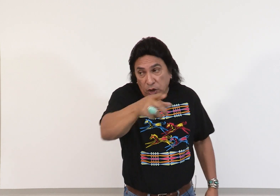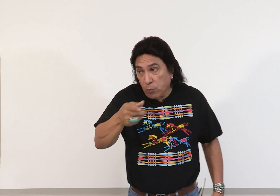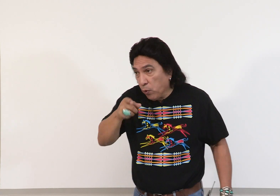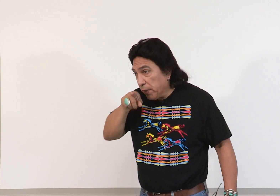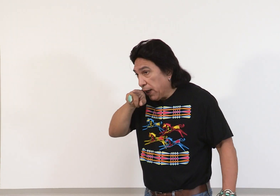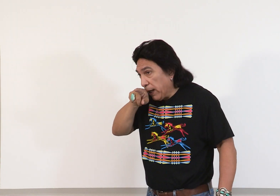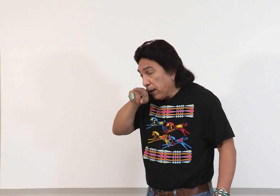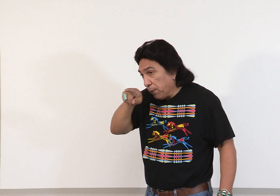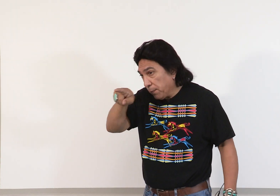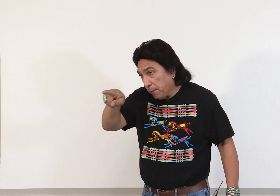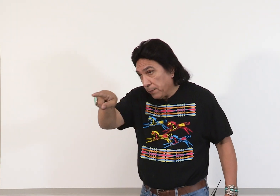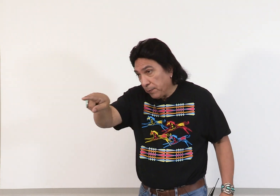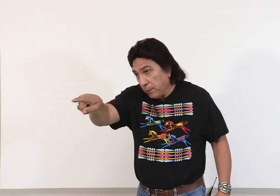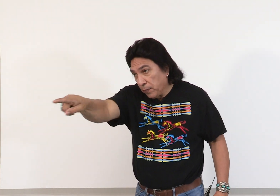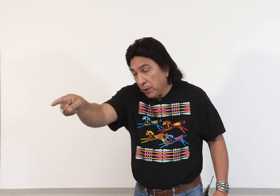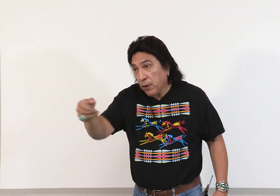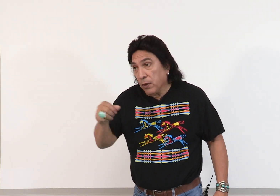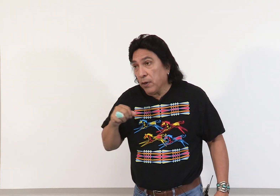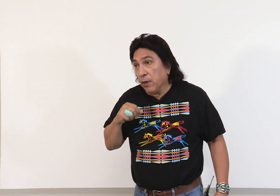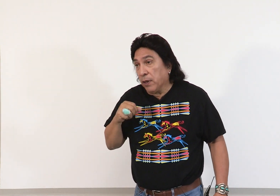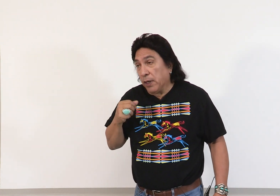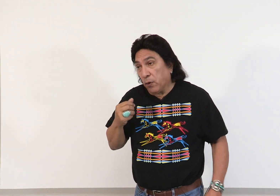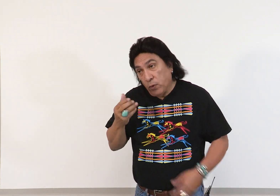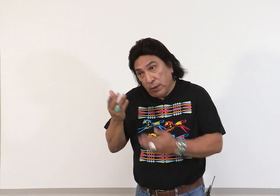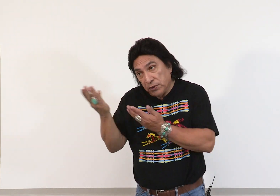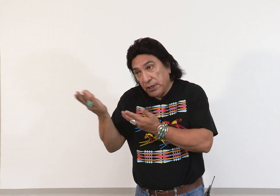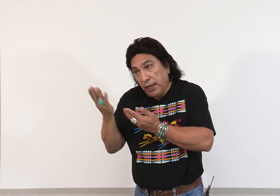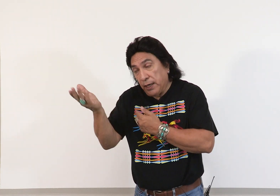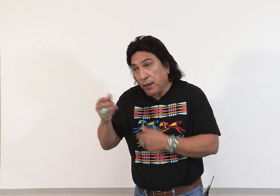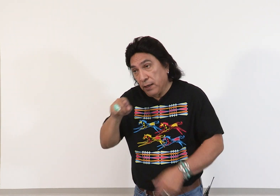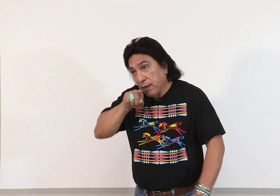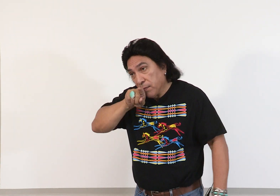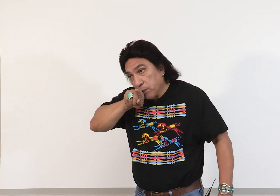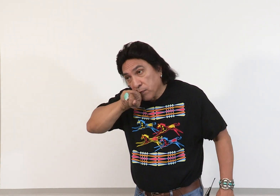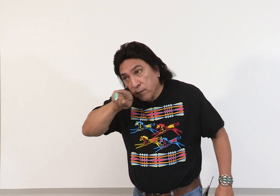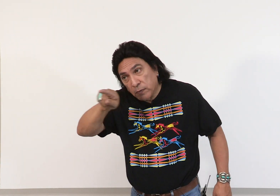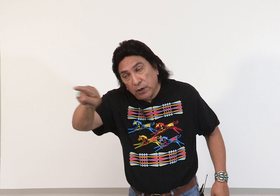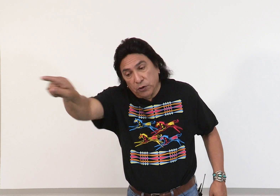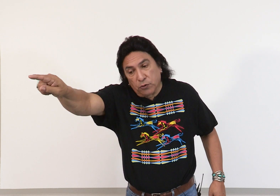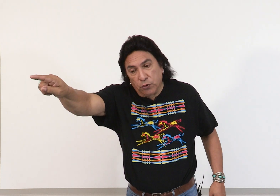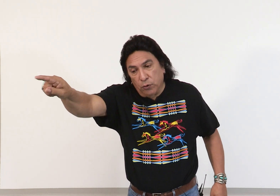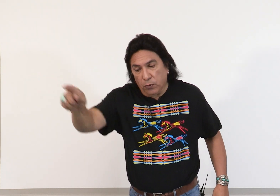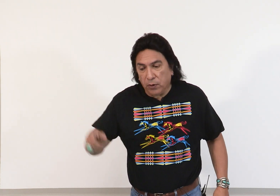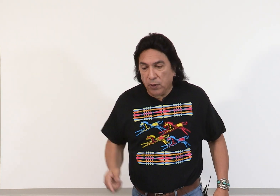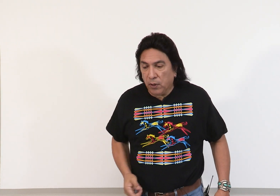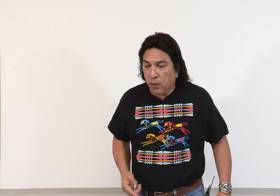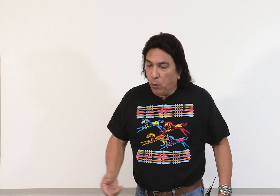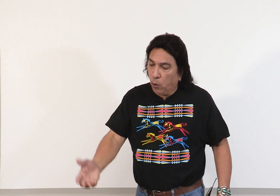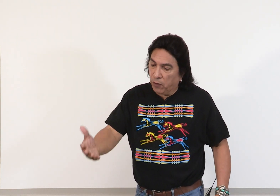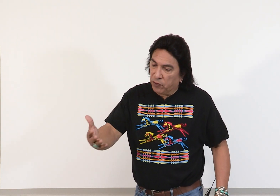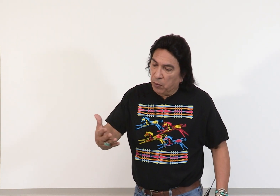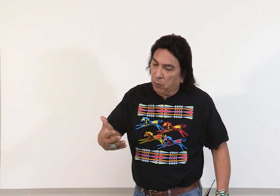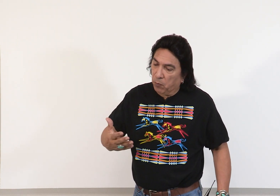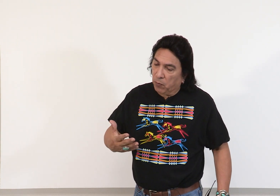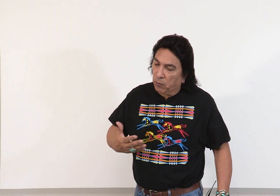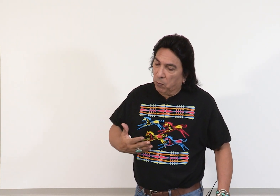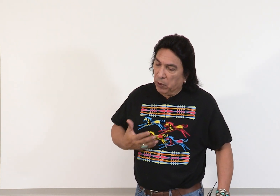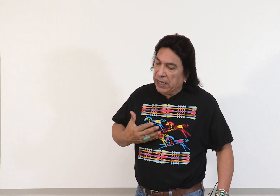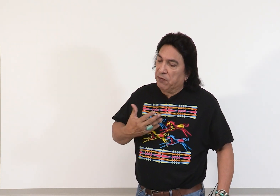you're pointing that out. Like what I'm saying is true. Or if you believing